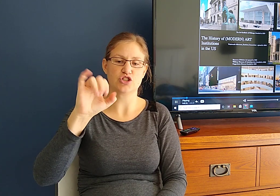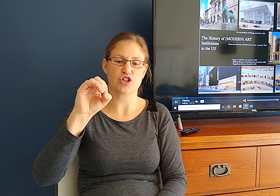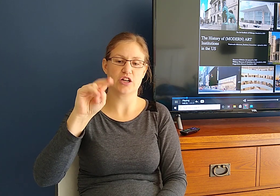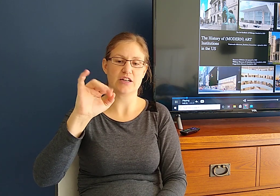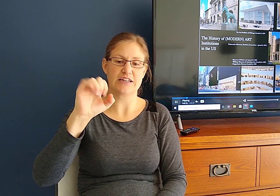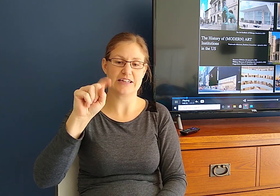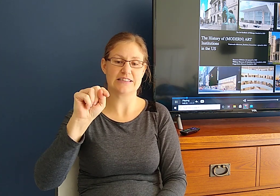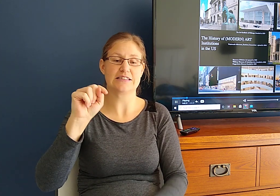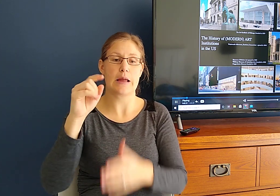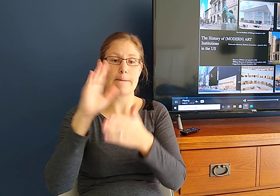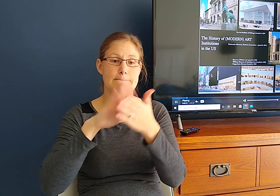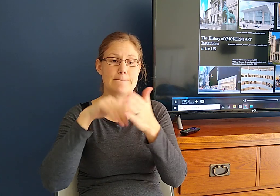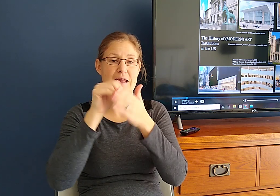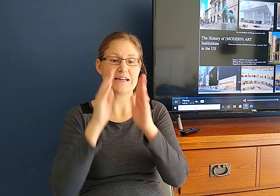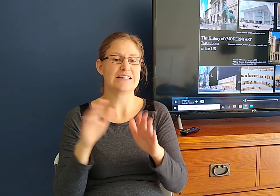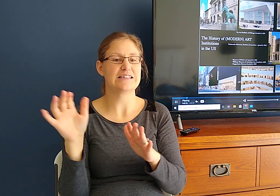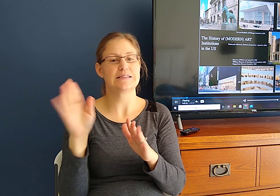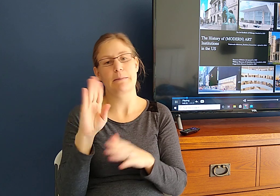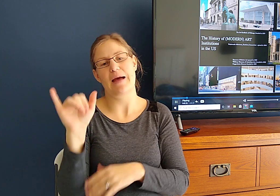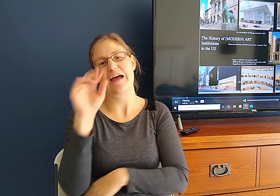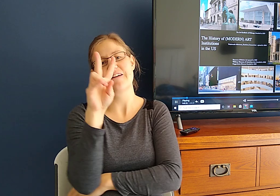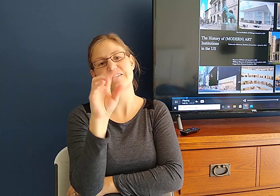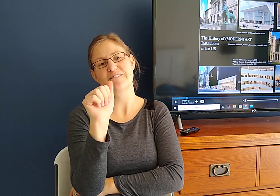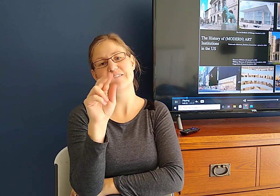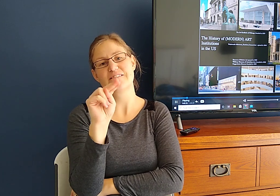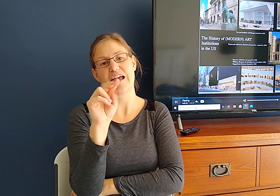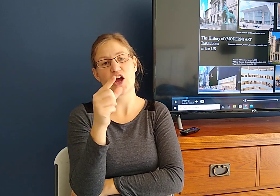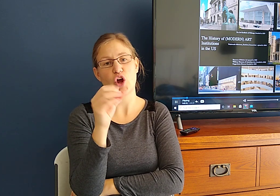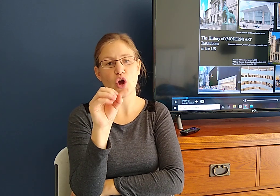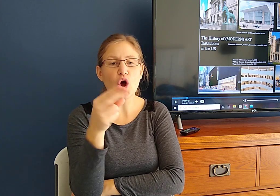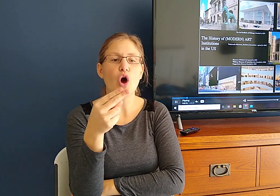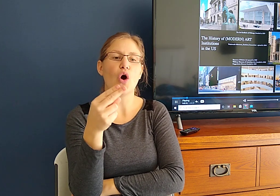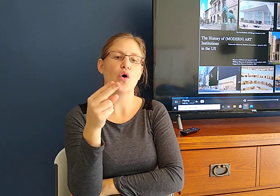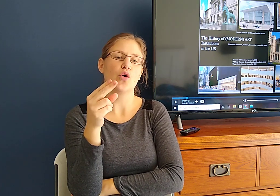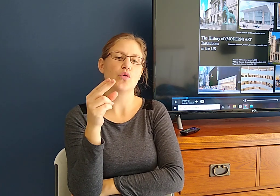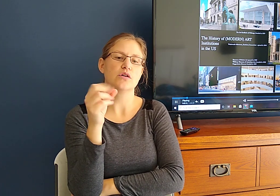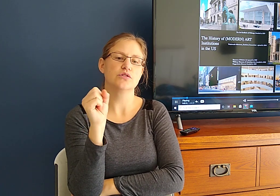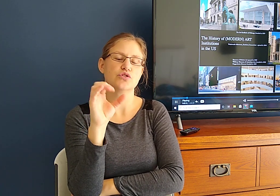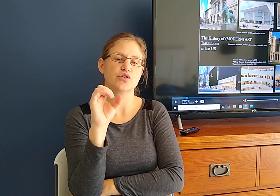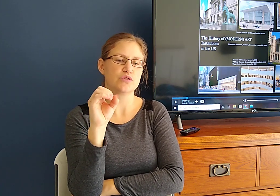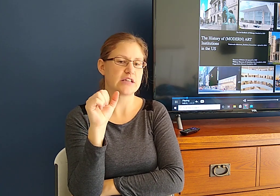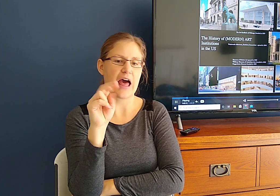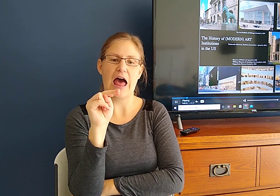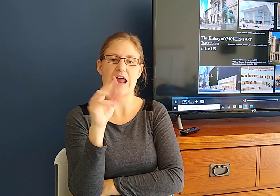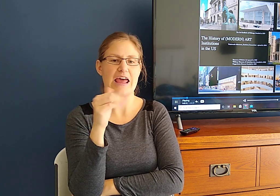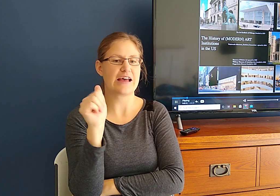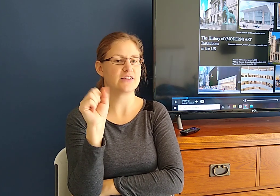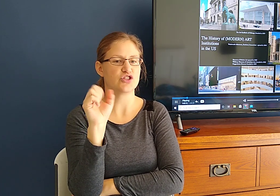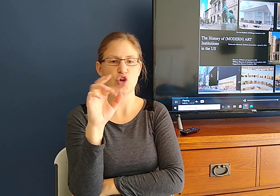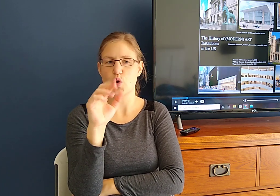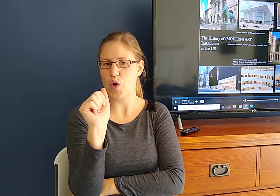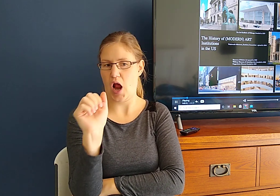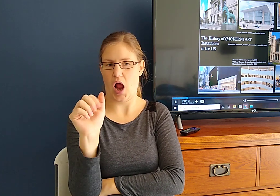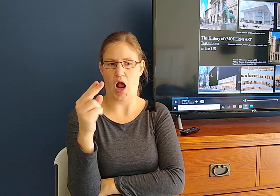by artists such as Van Gogh, Gauguin, Cézanne, and Seurat. Then in 1930, the Whitney